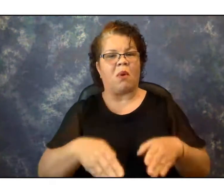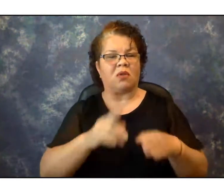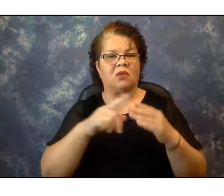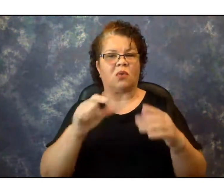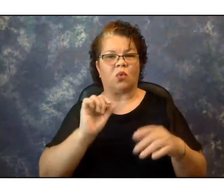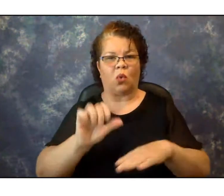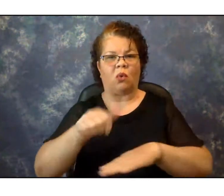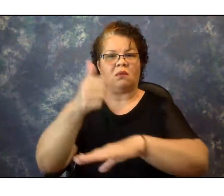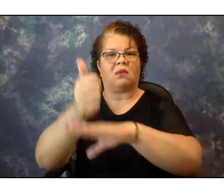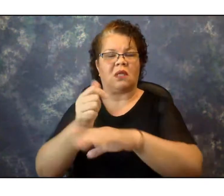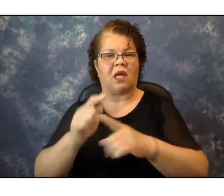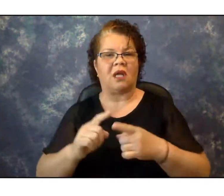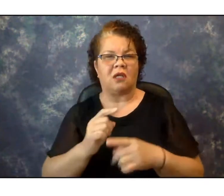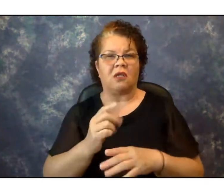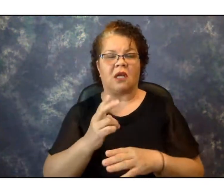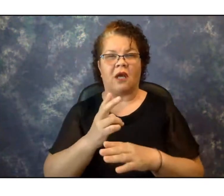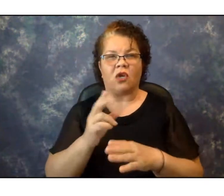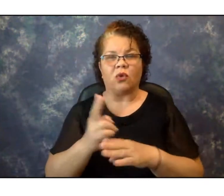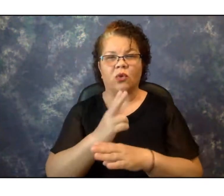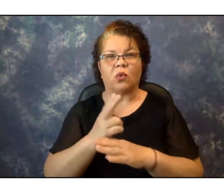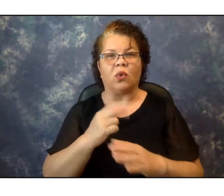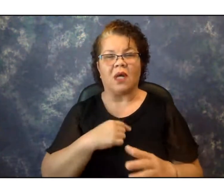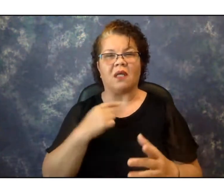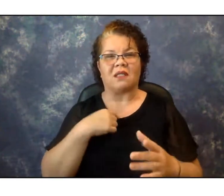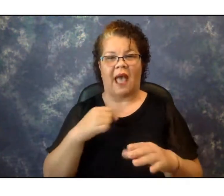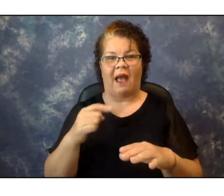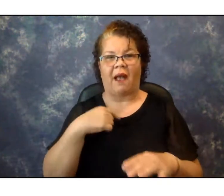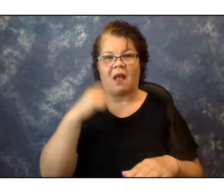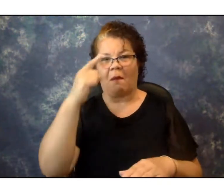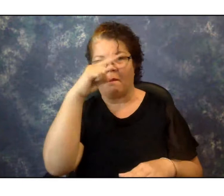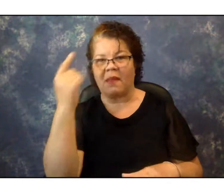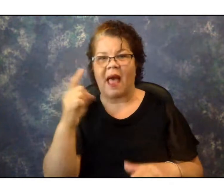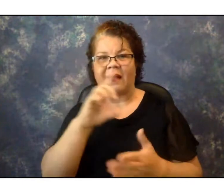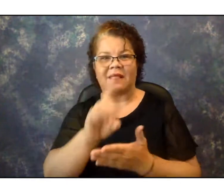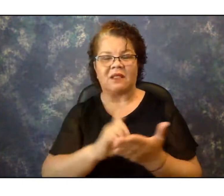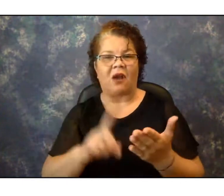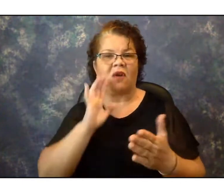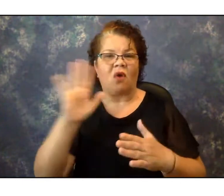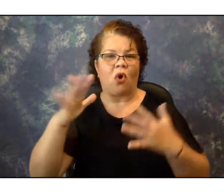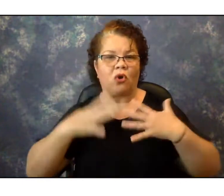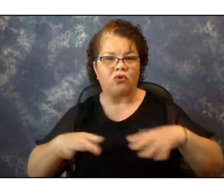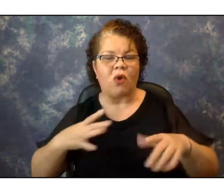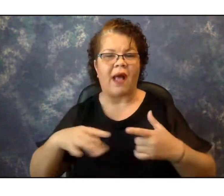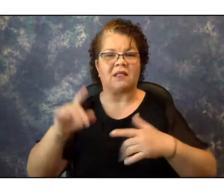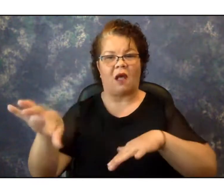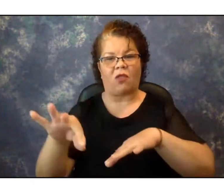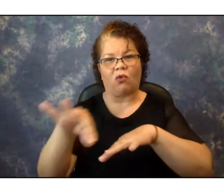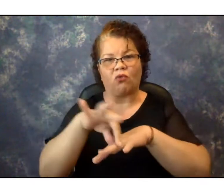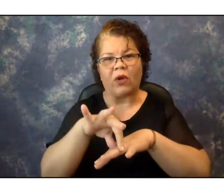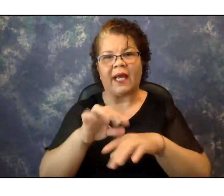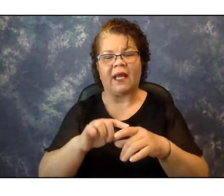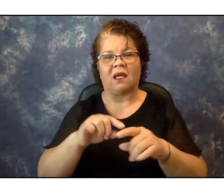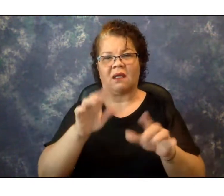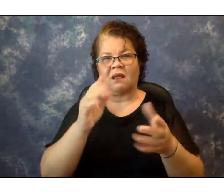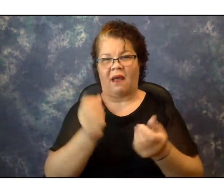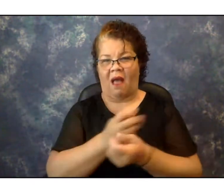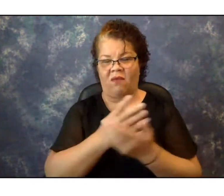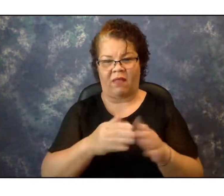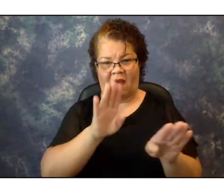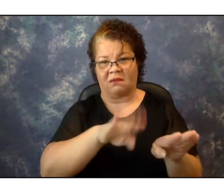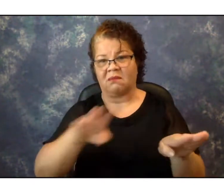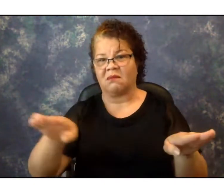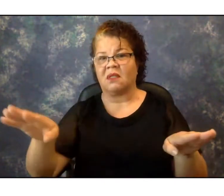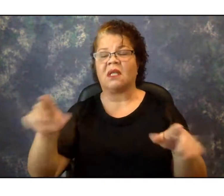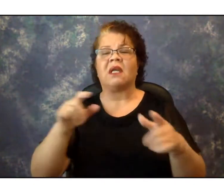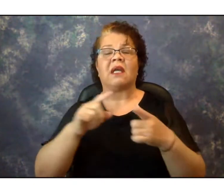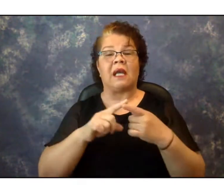She put a ring on her finger. She really captured her life in essence. And I think that's been really moving to see that